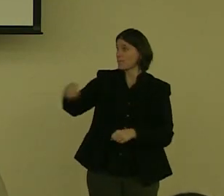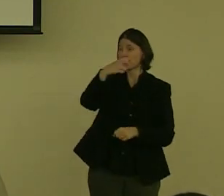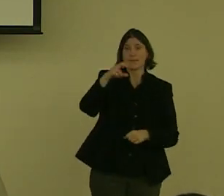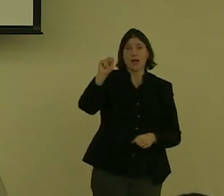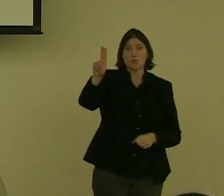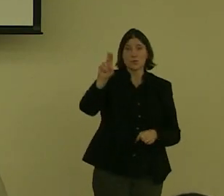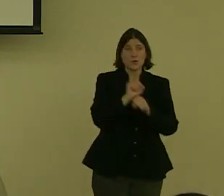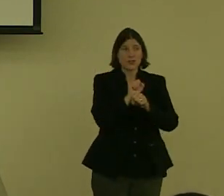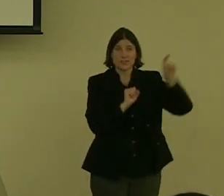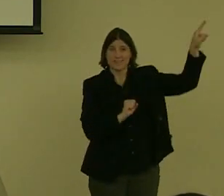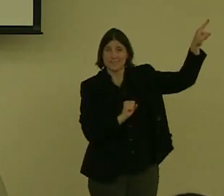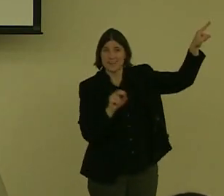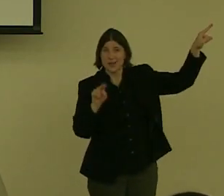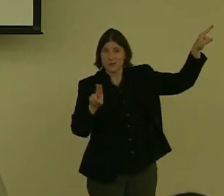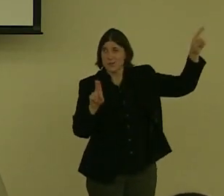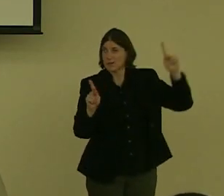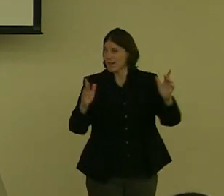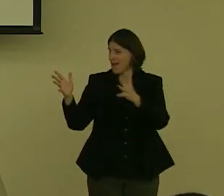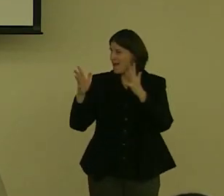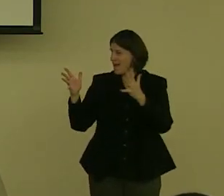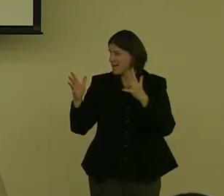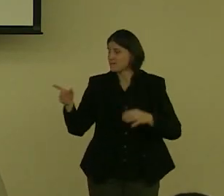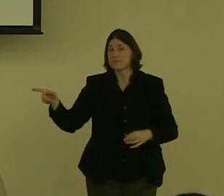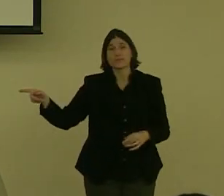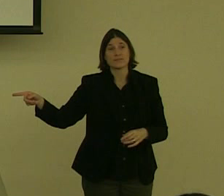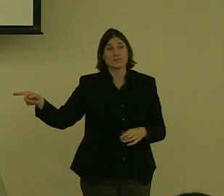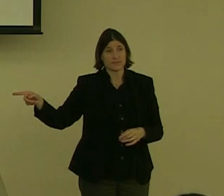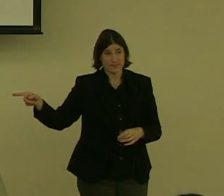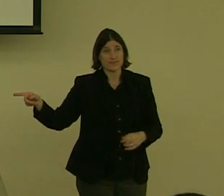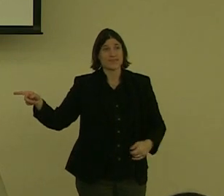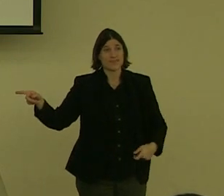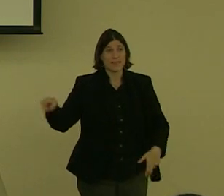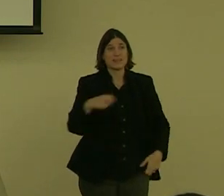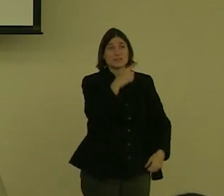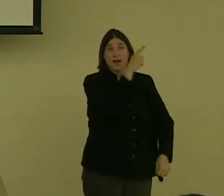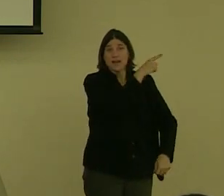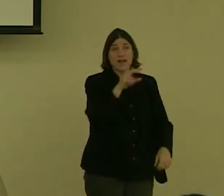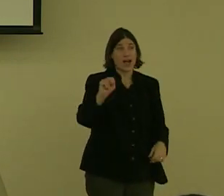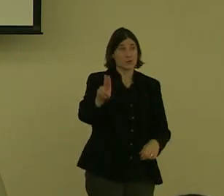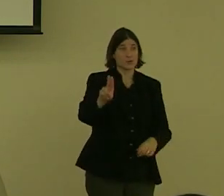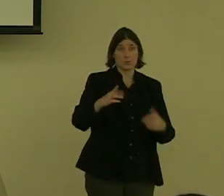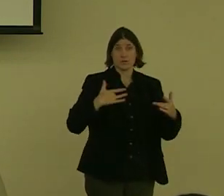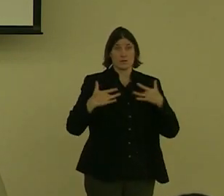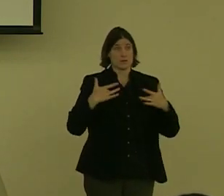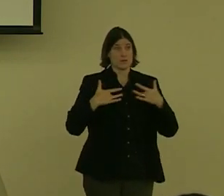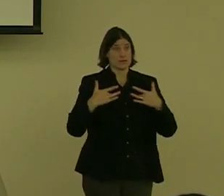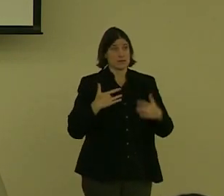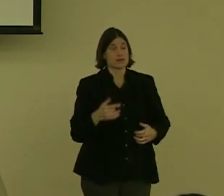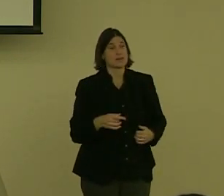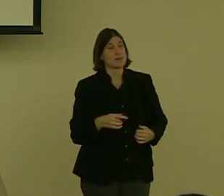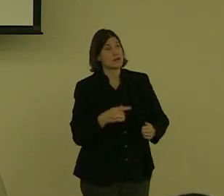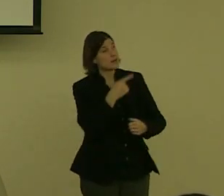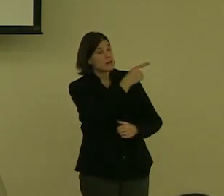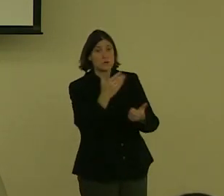studies, that academia is going to sort of sap the vitality from comics. And I just